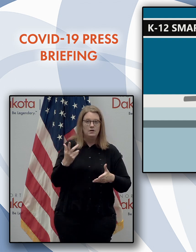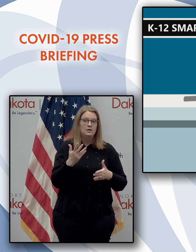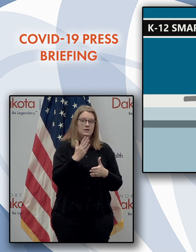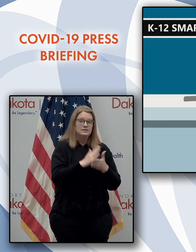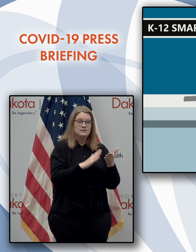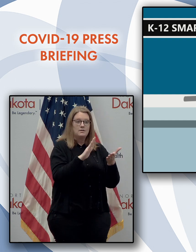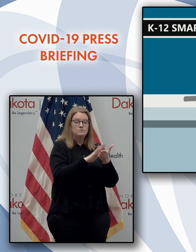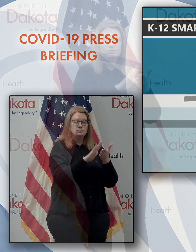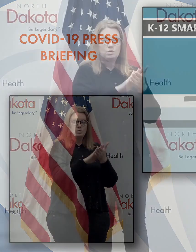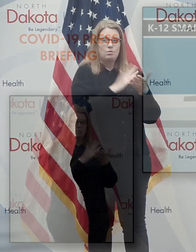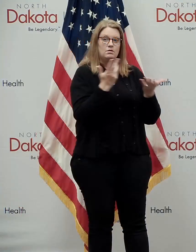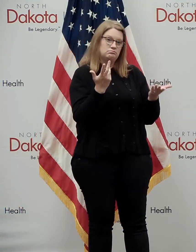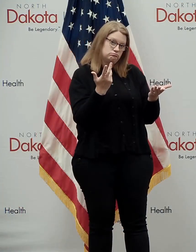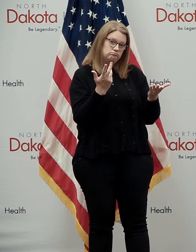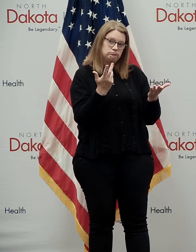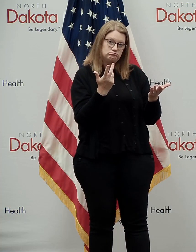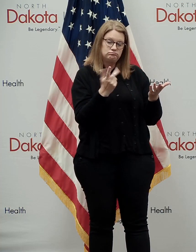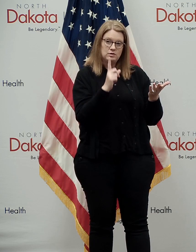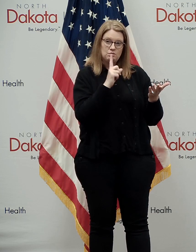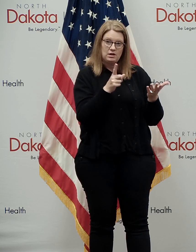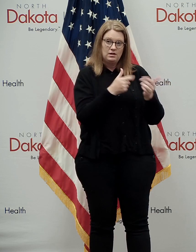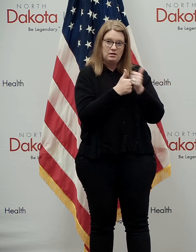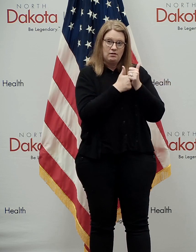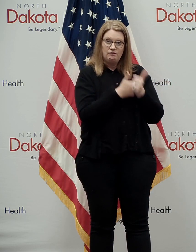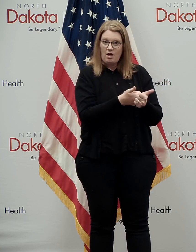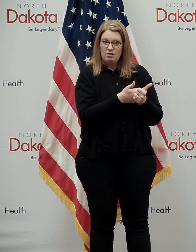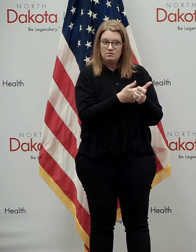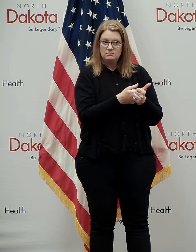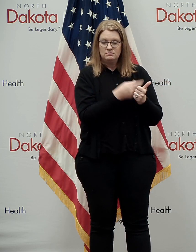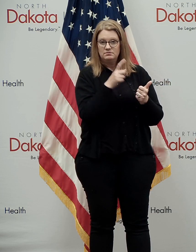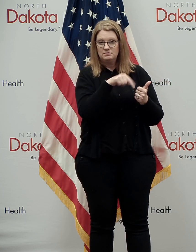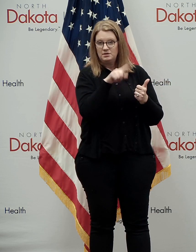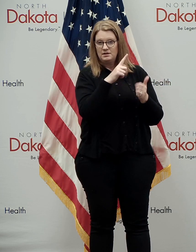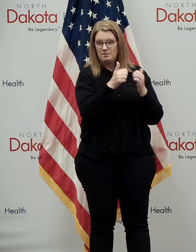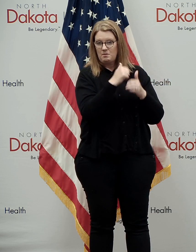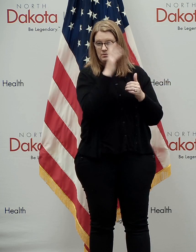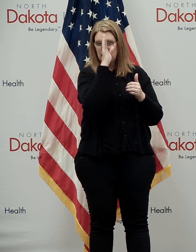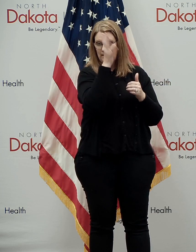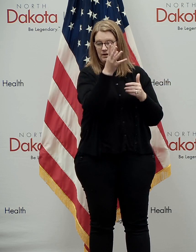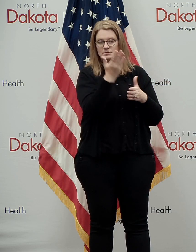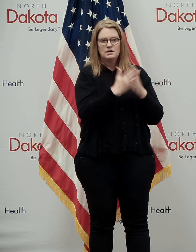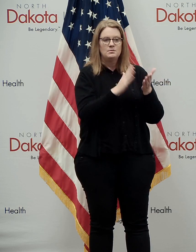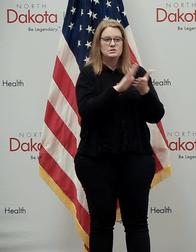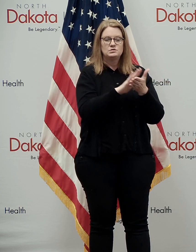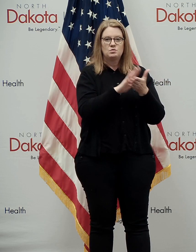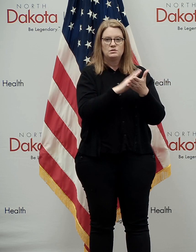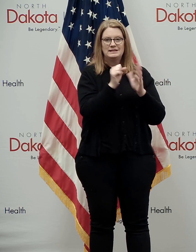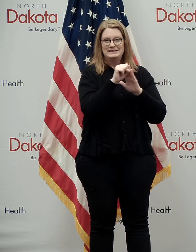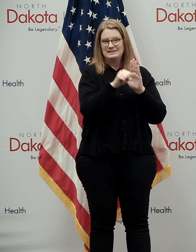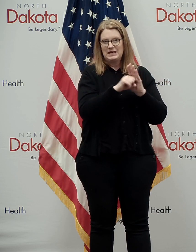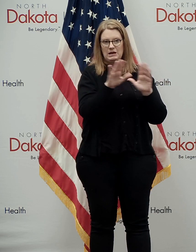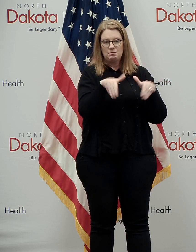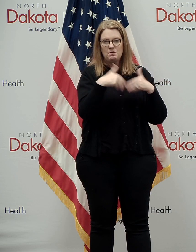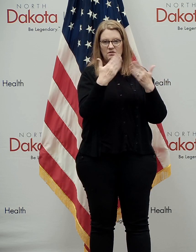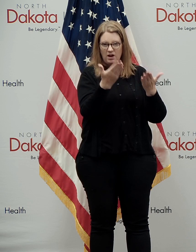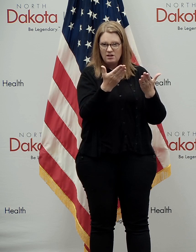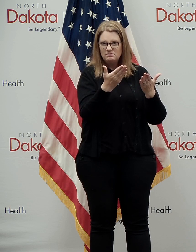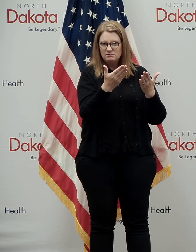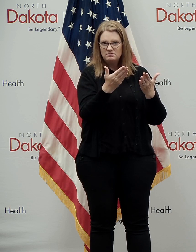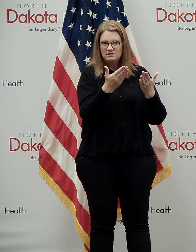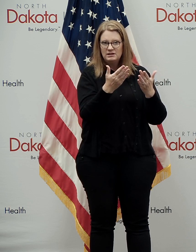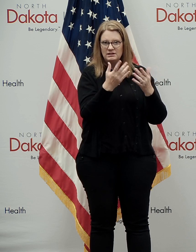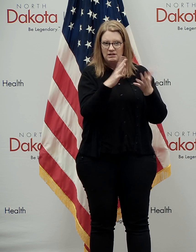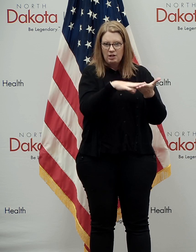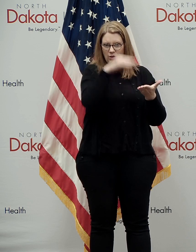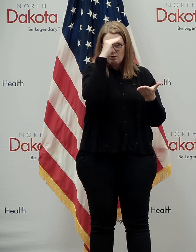ended up following the lead of some of our schools that had already been the most innovative, where we had some schools in our state that were delivering personalized learning